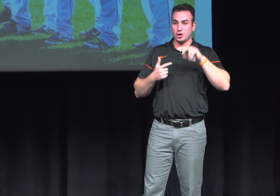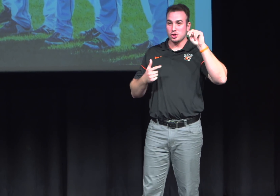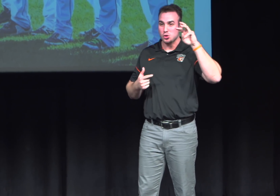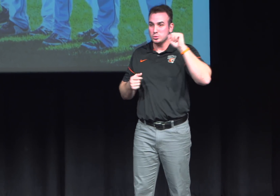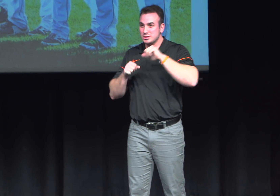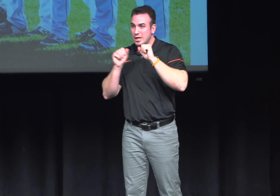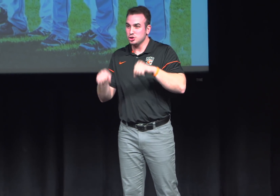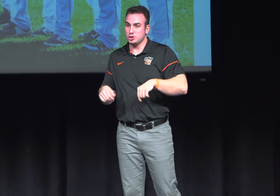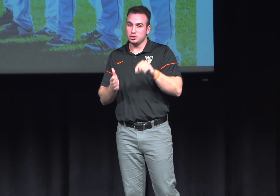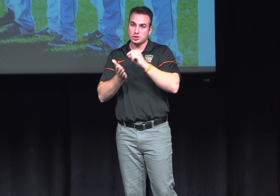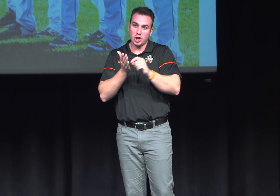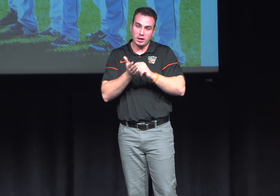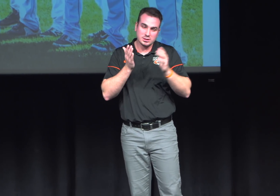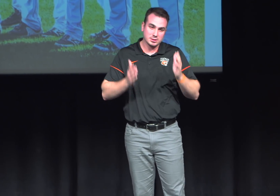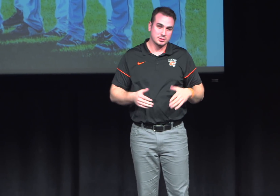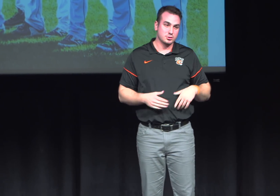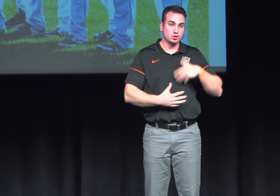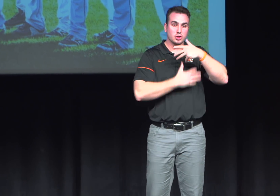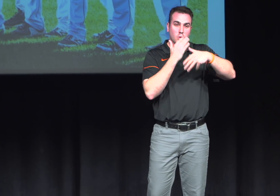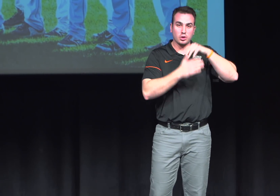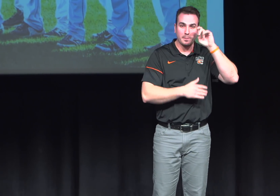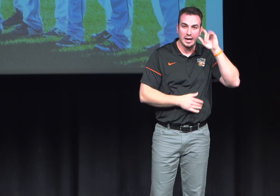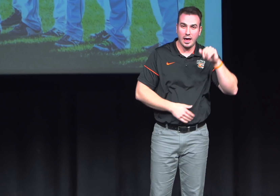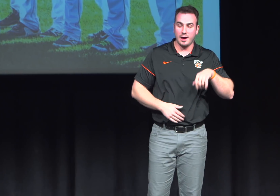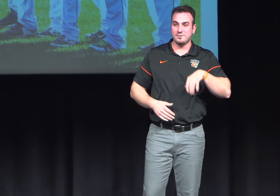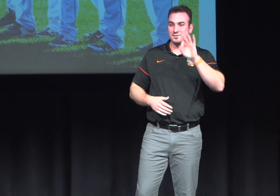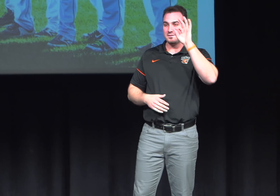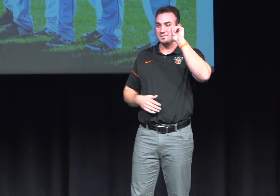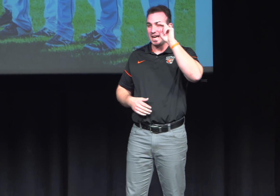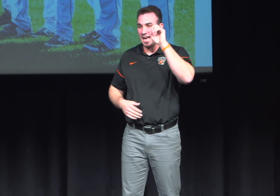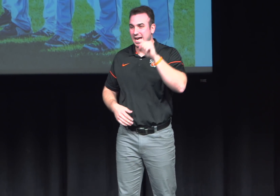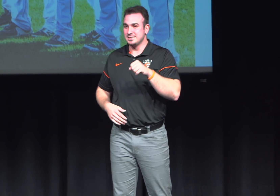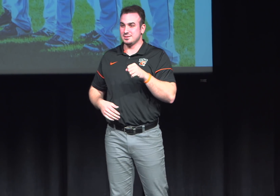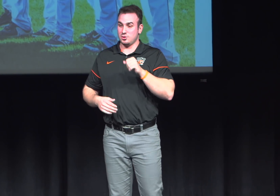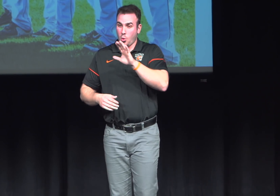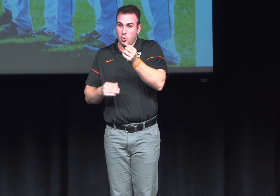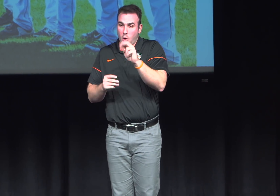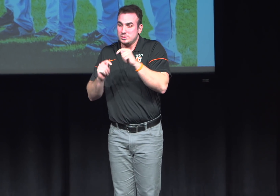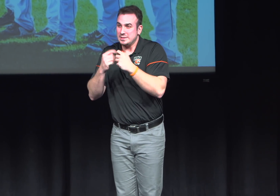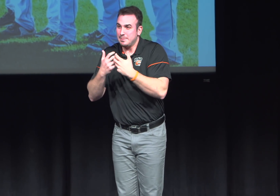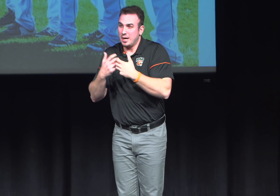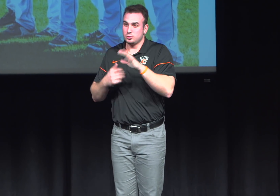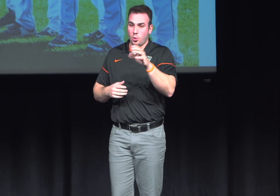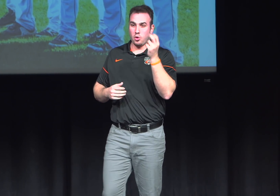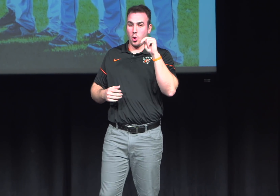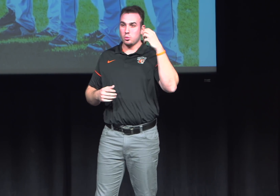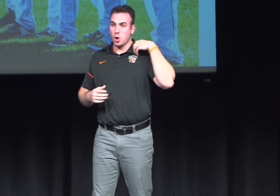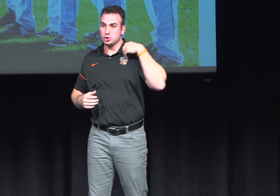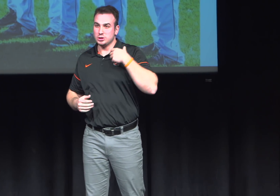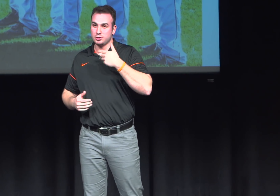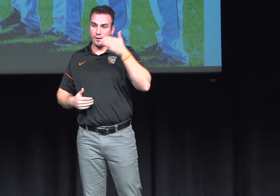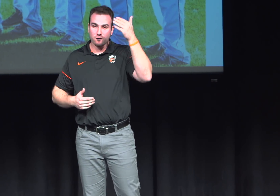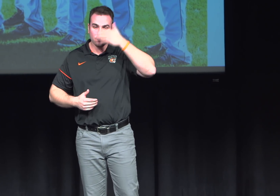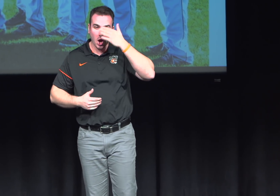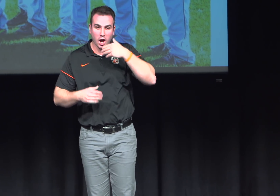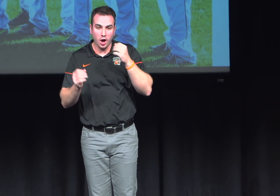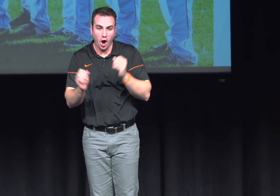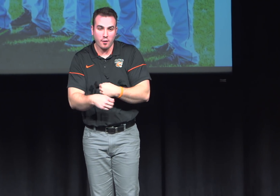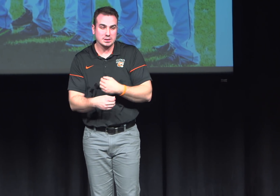but there's the media, the news station, journalists, social media, fans, your own teammates, coaches, the front office, and all